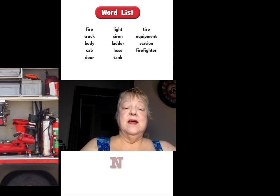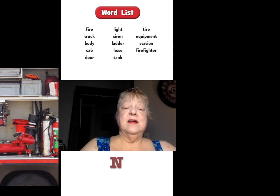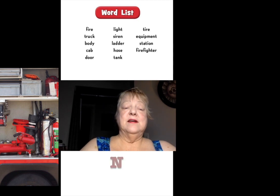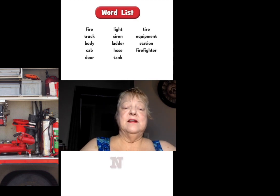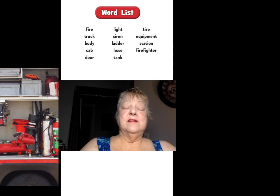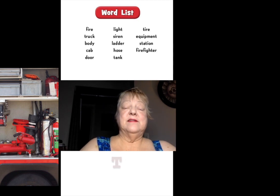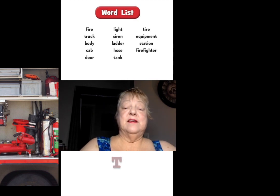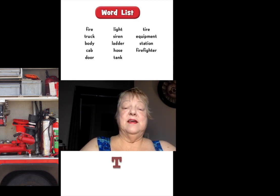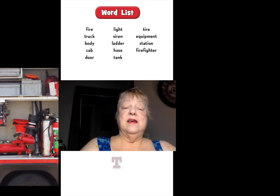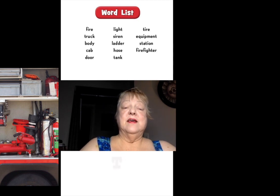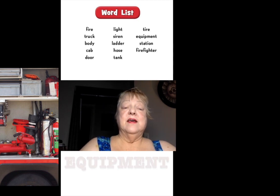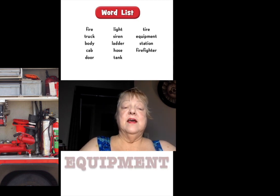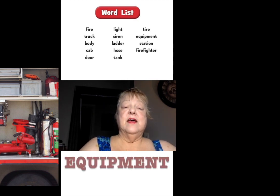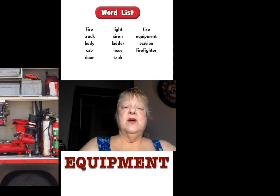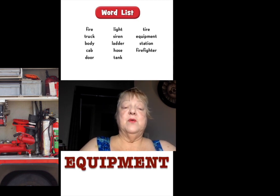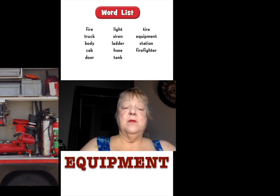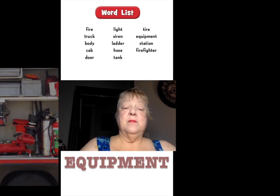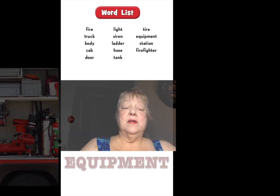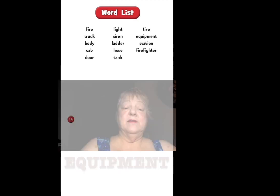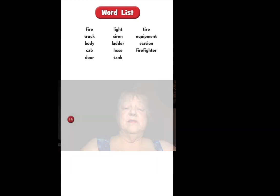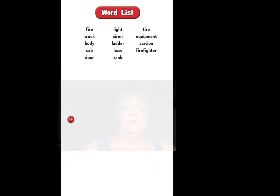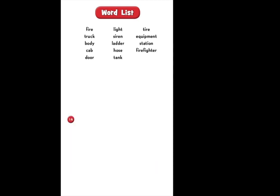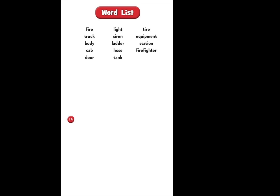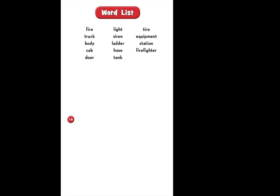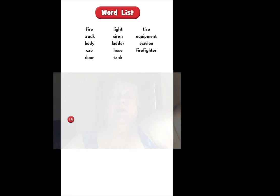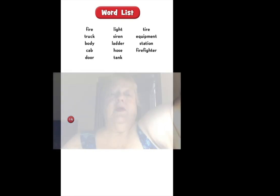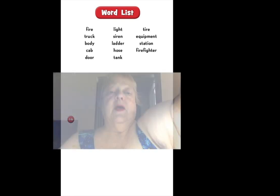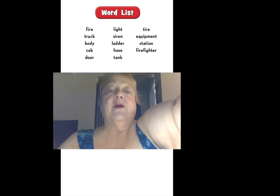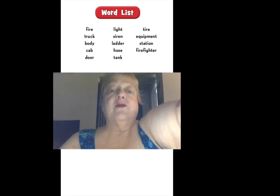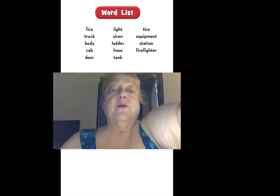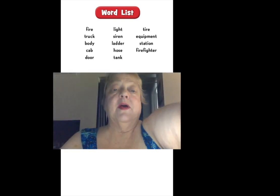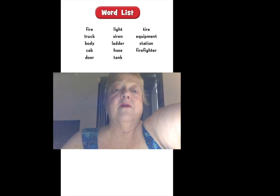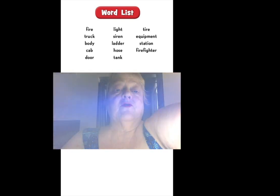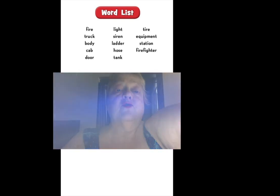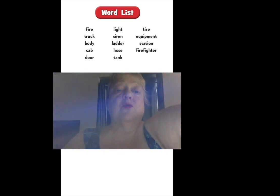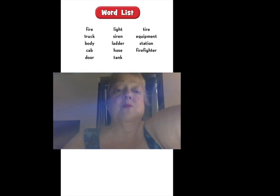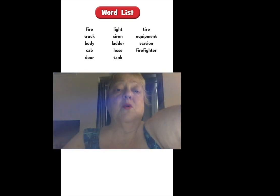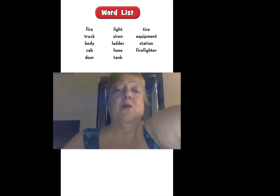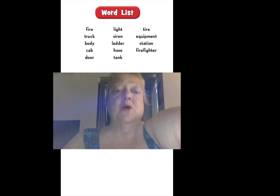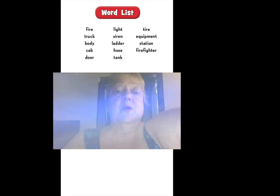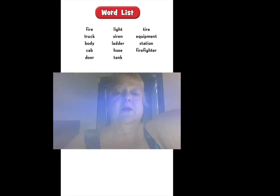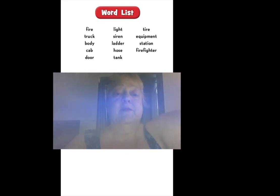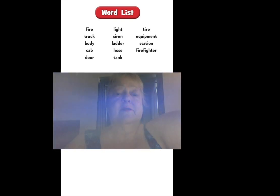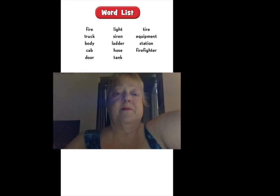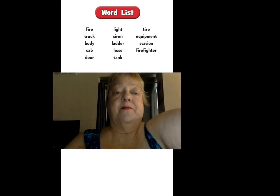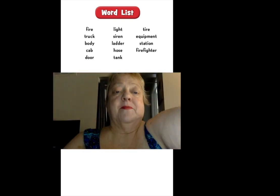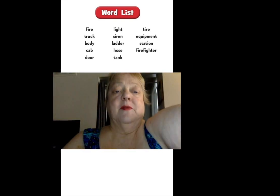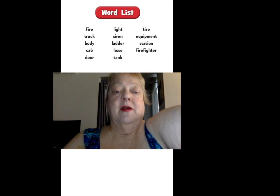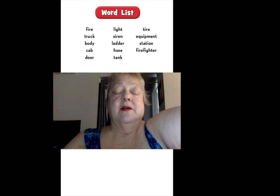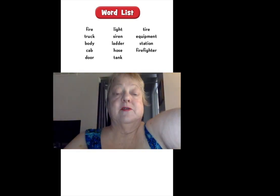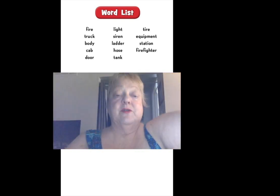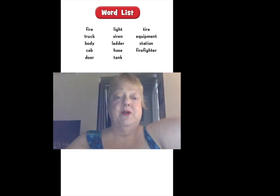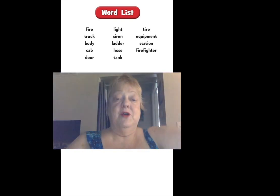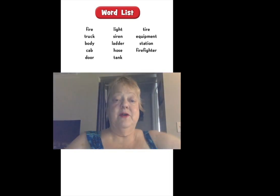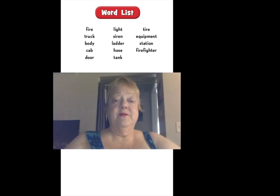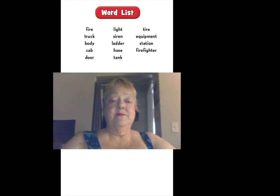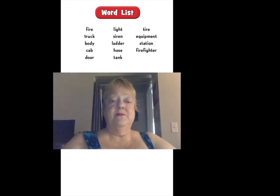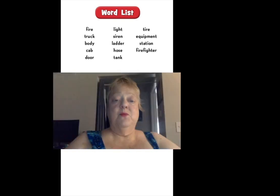E-Q-U-I-P-M-E-N-T. T, equipment. So we have two more words to learn. One,